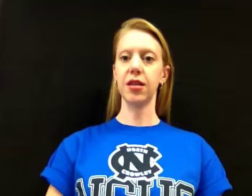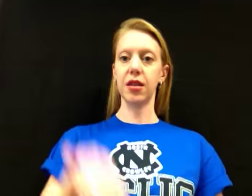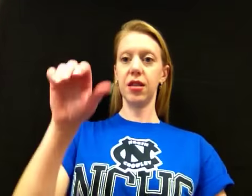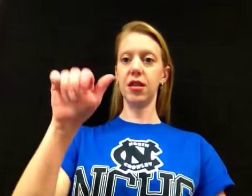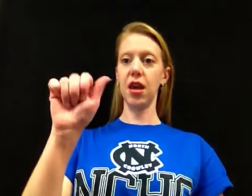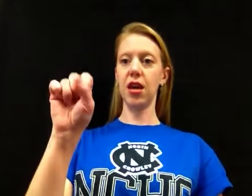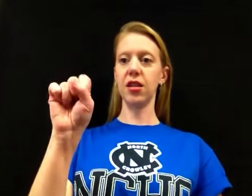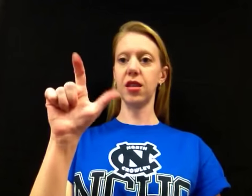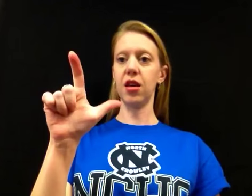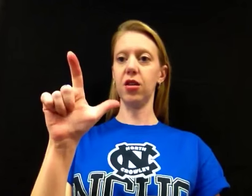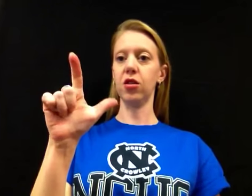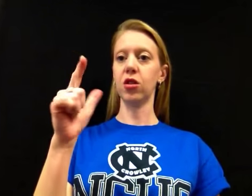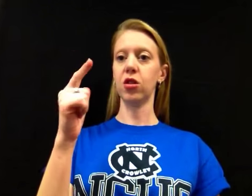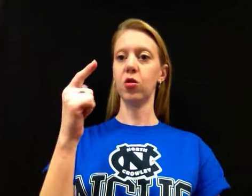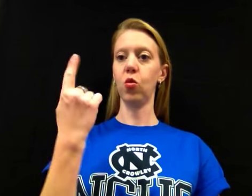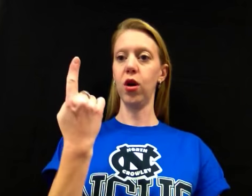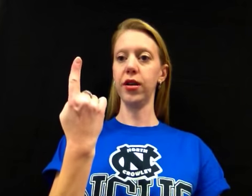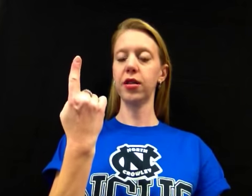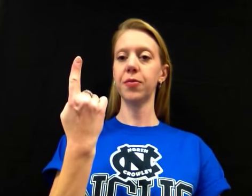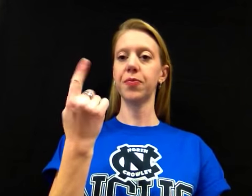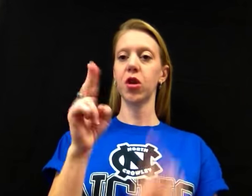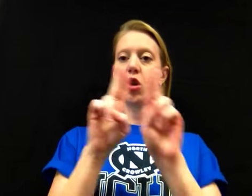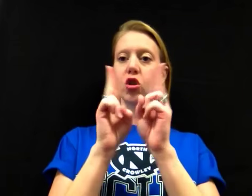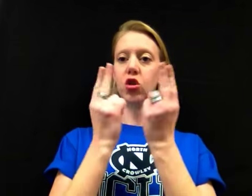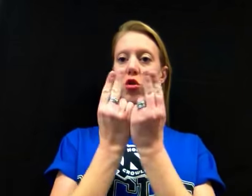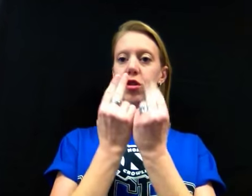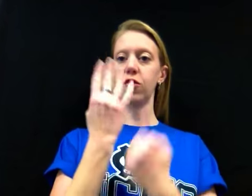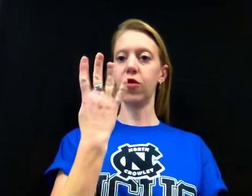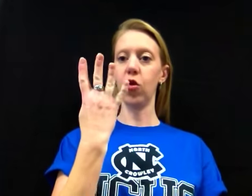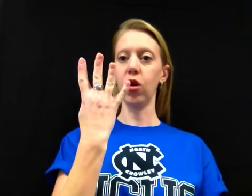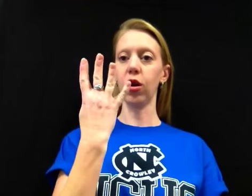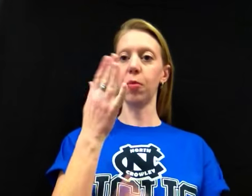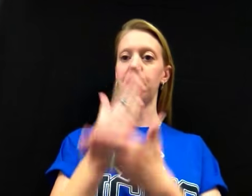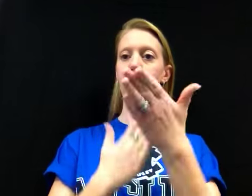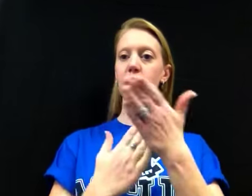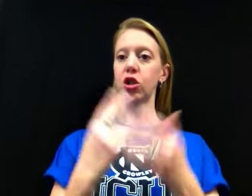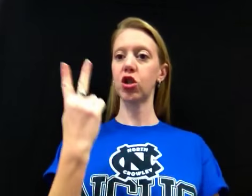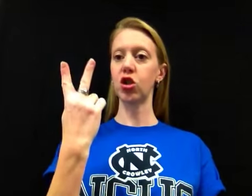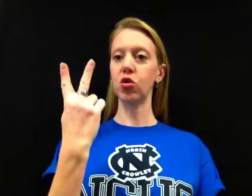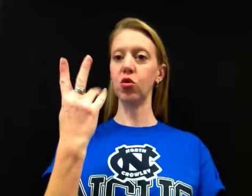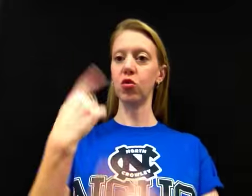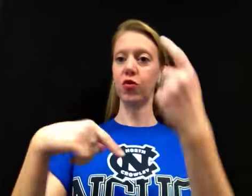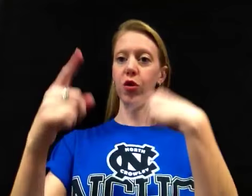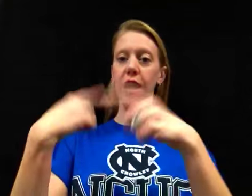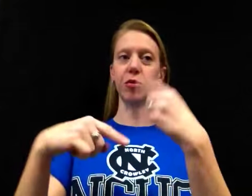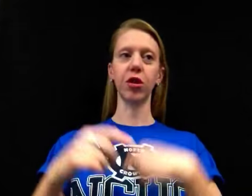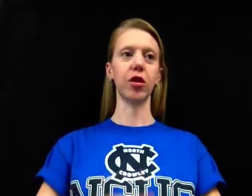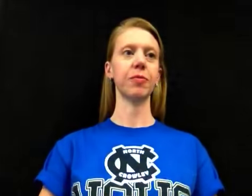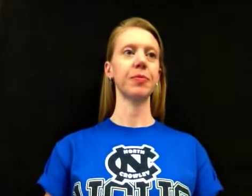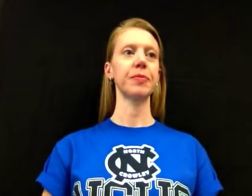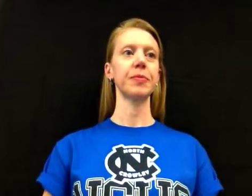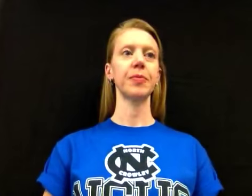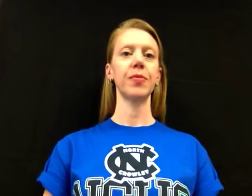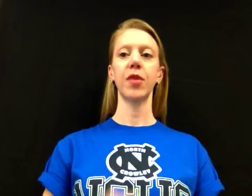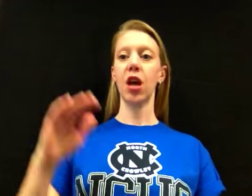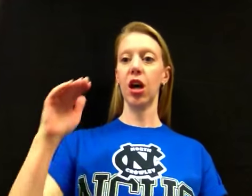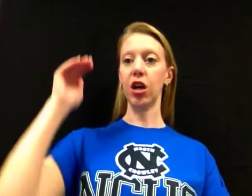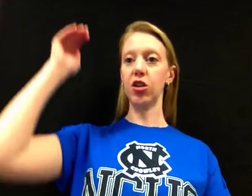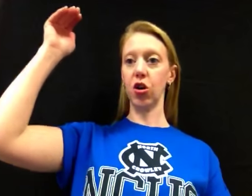This is the ASL 1, Unit 4, Part 2 vocabulary.